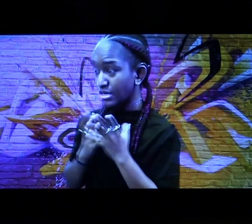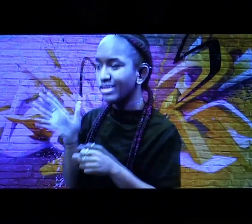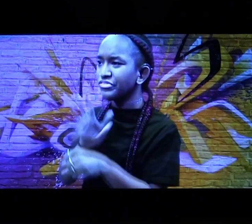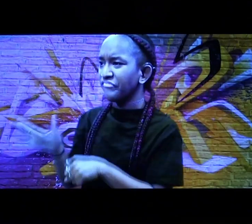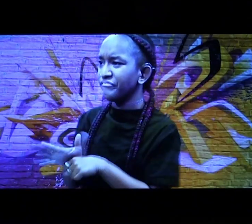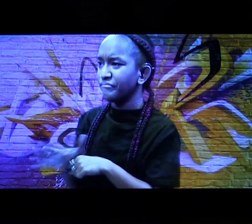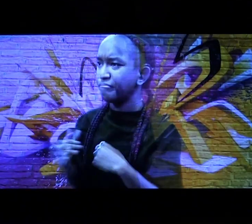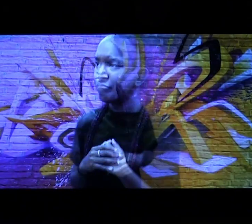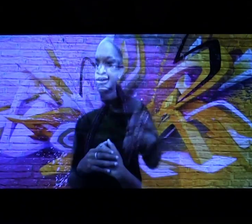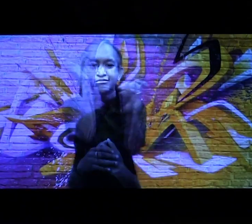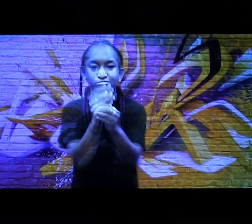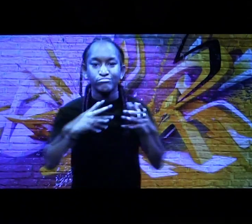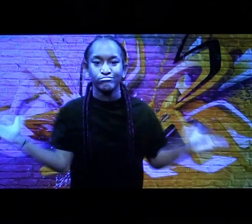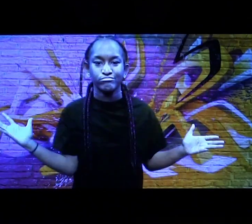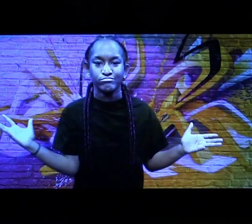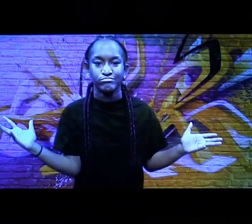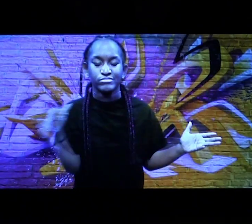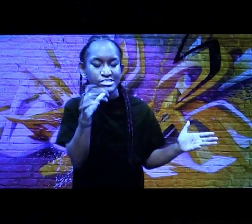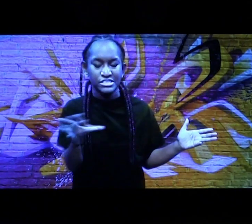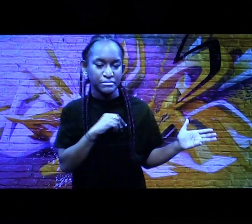I am. Let me tell you.